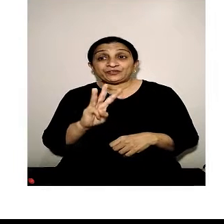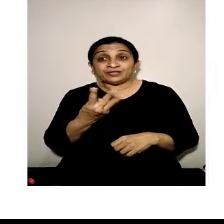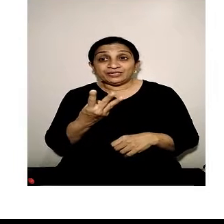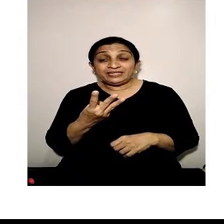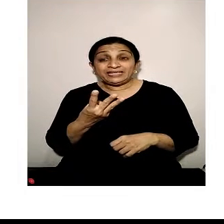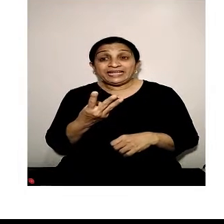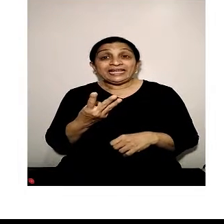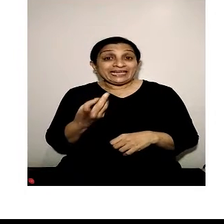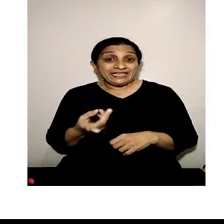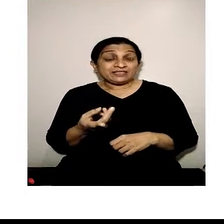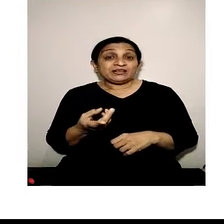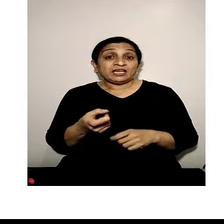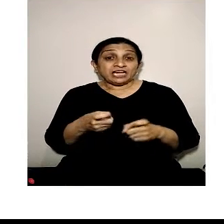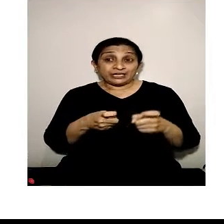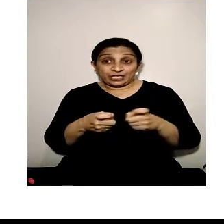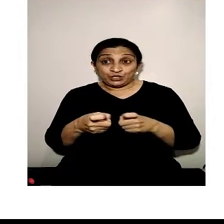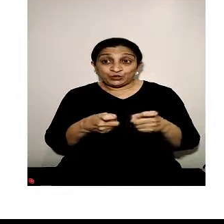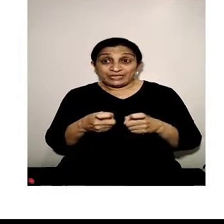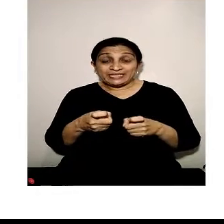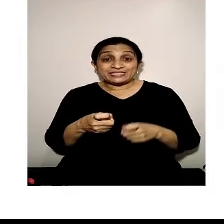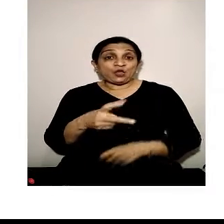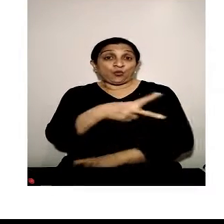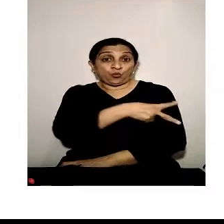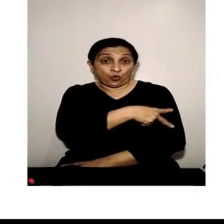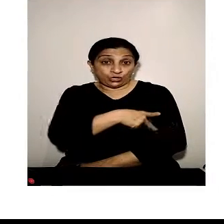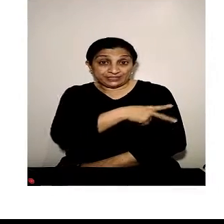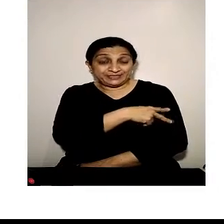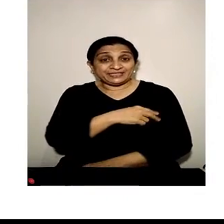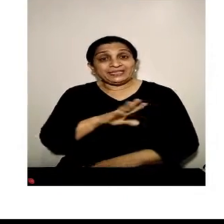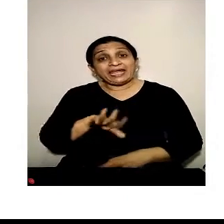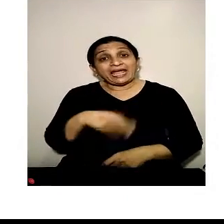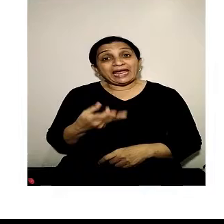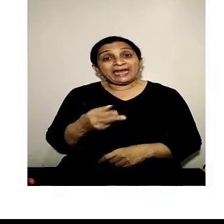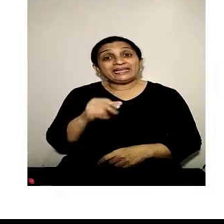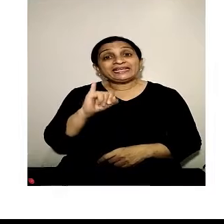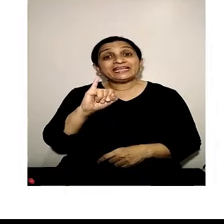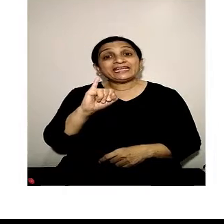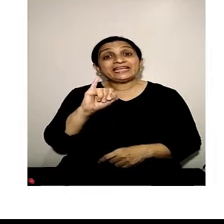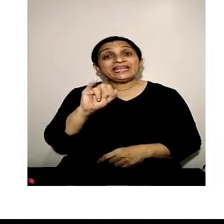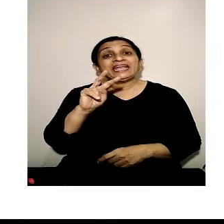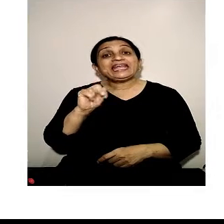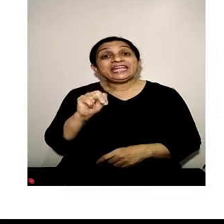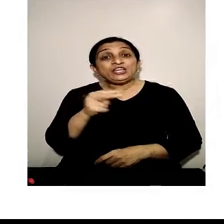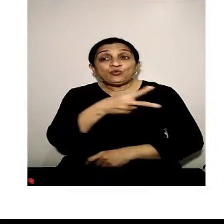Then the third, it regulates voluntary and